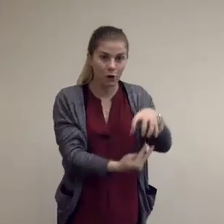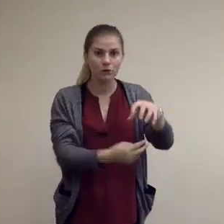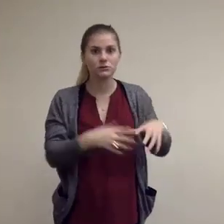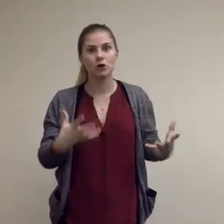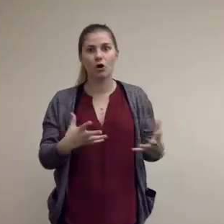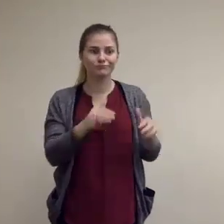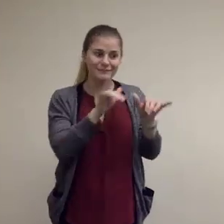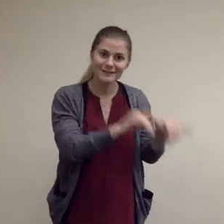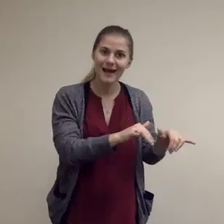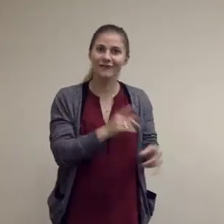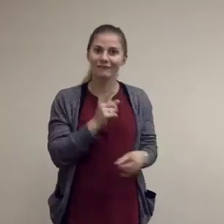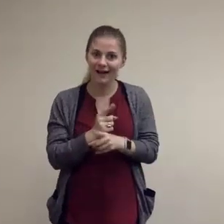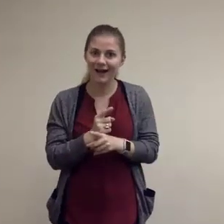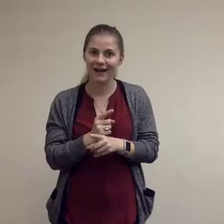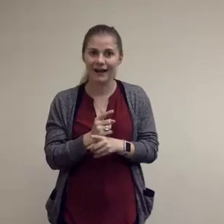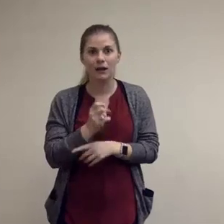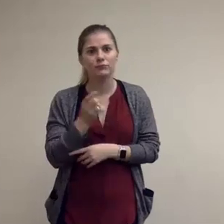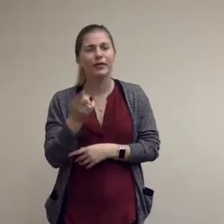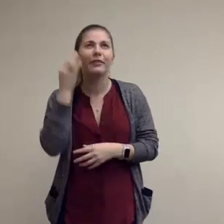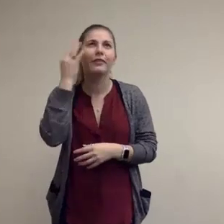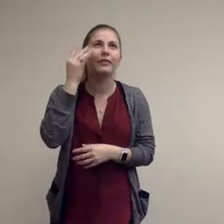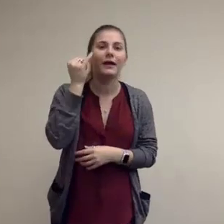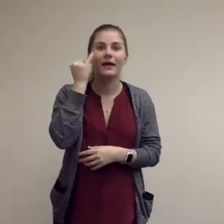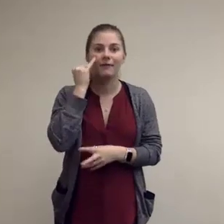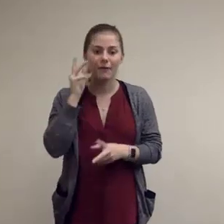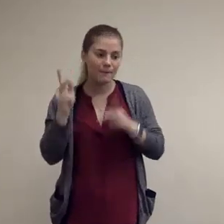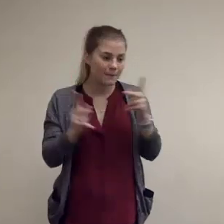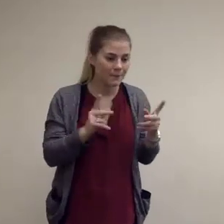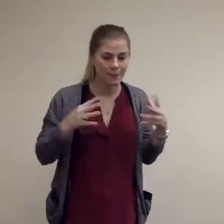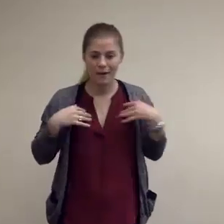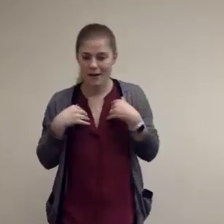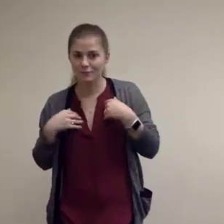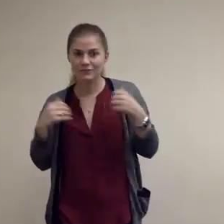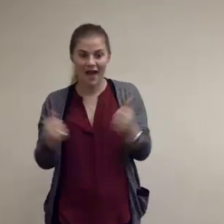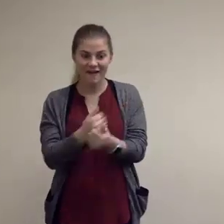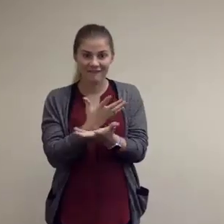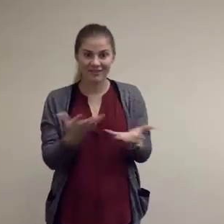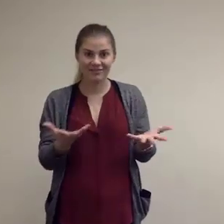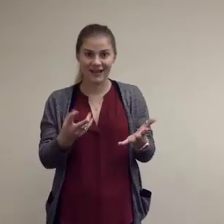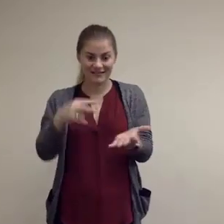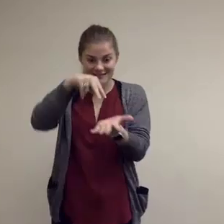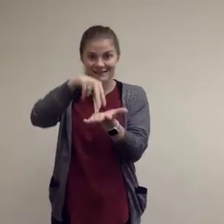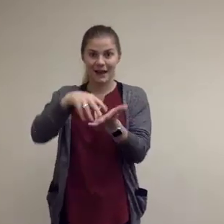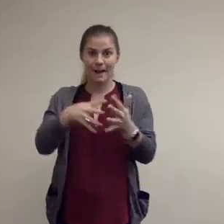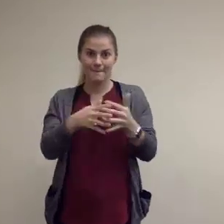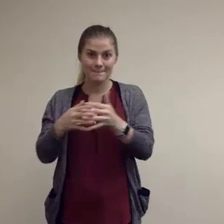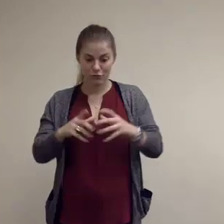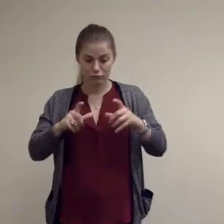the Earth and all of the everything run around and stand in the United States, if we could pull the Earth, but I still think